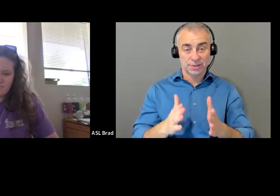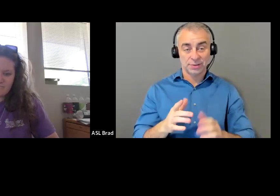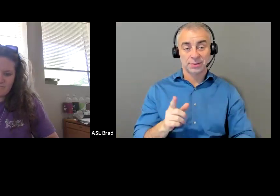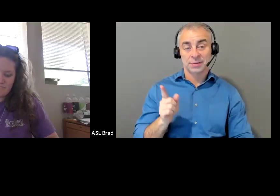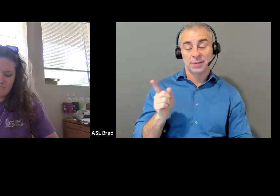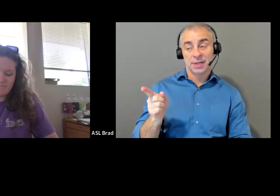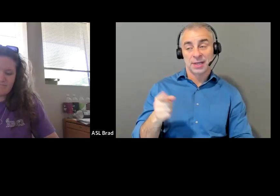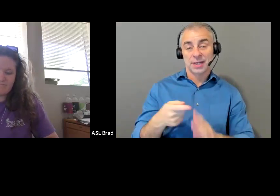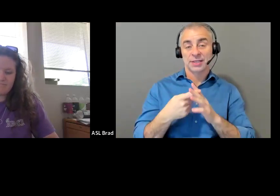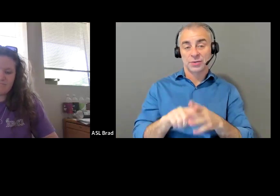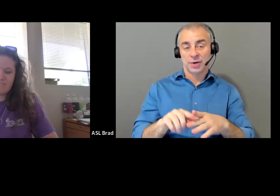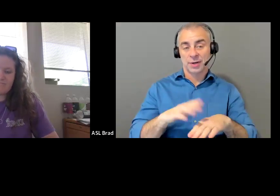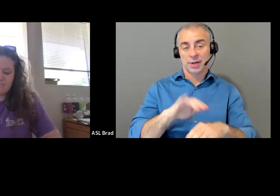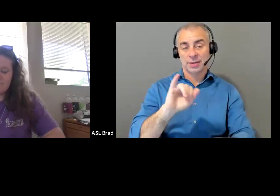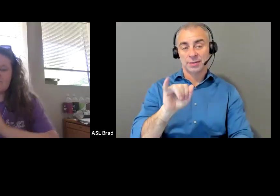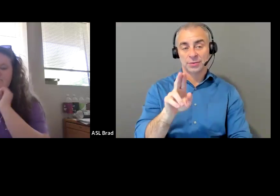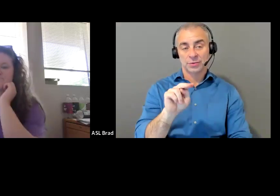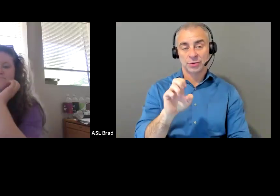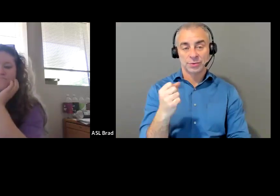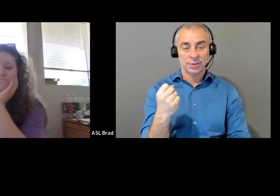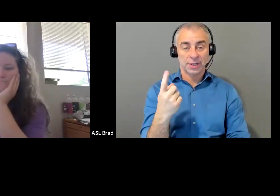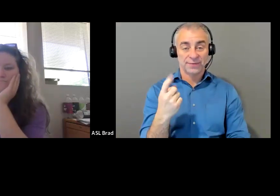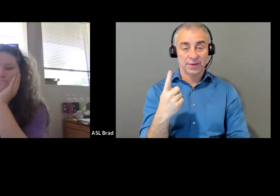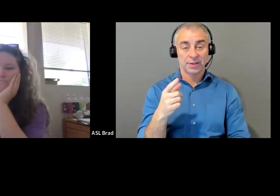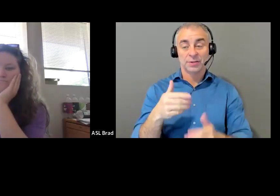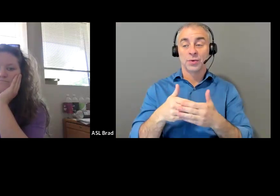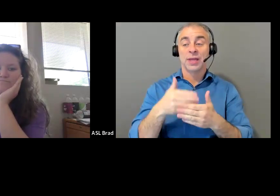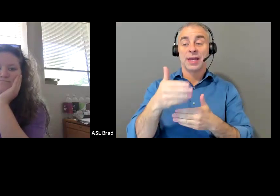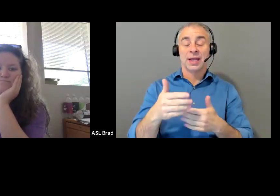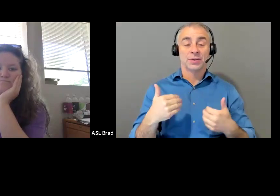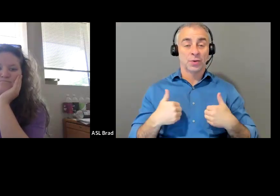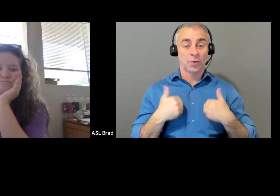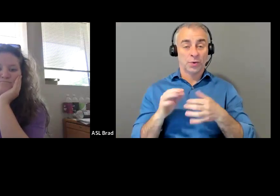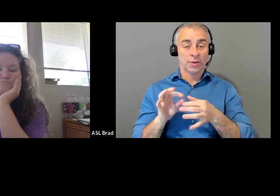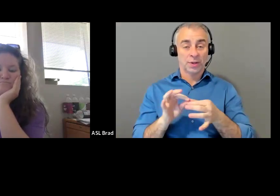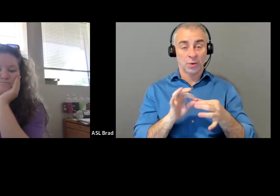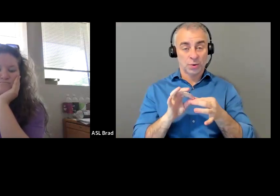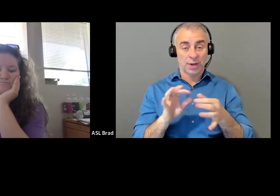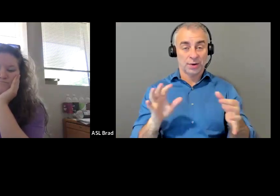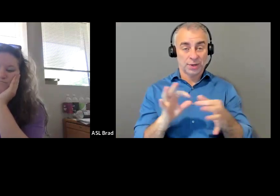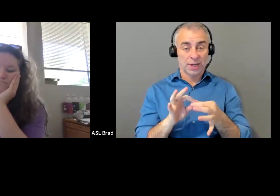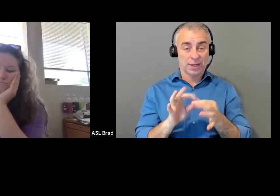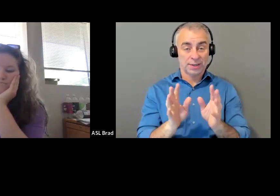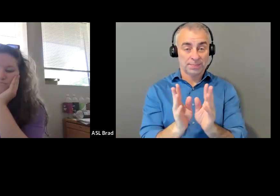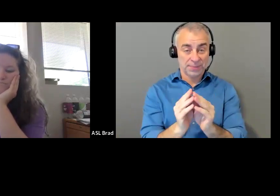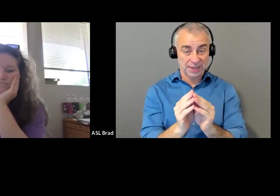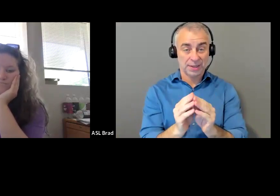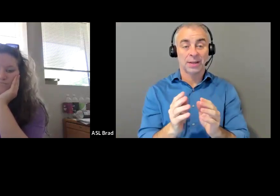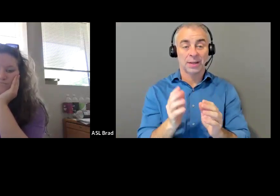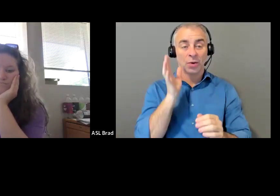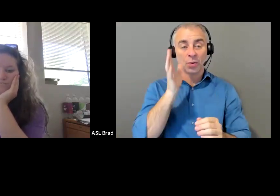starting June 11. So the next youth coordinator connect call will be